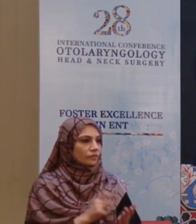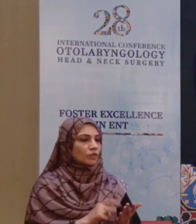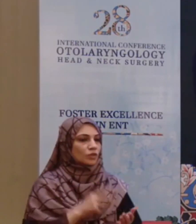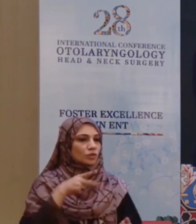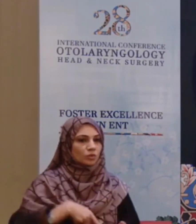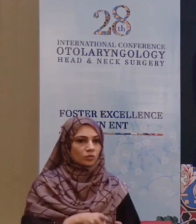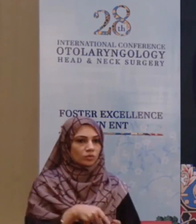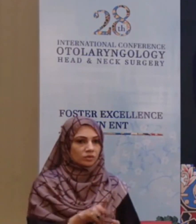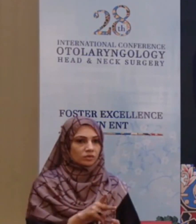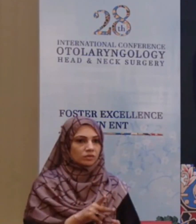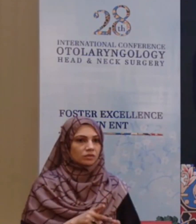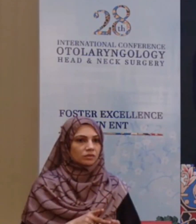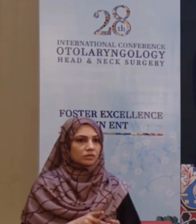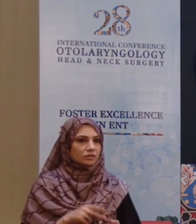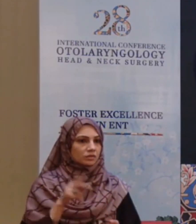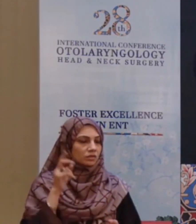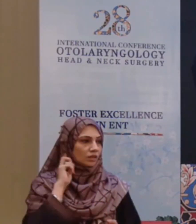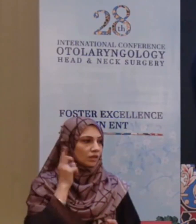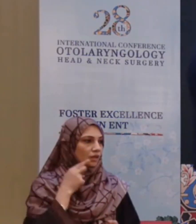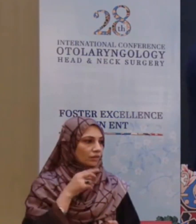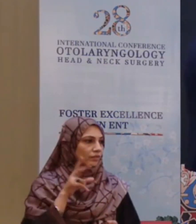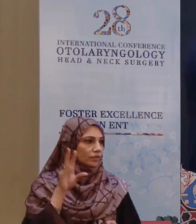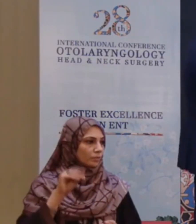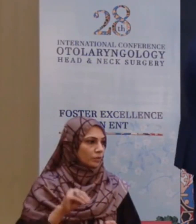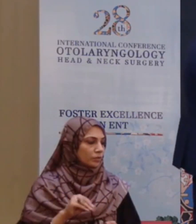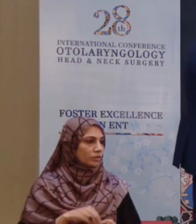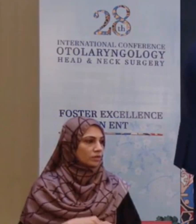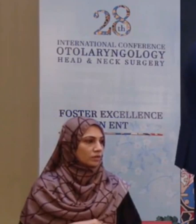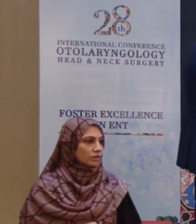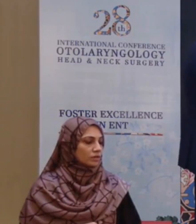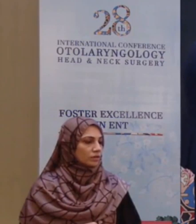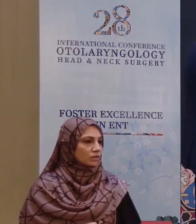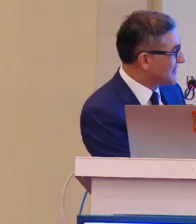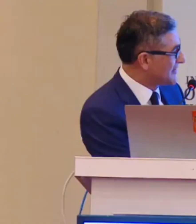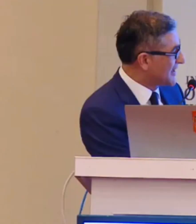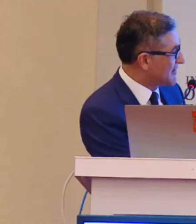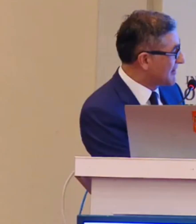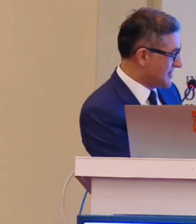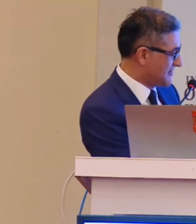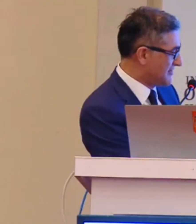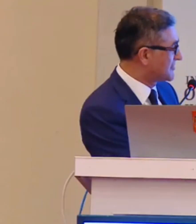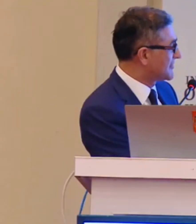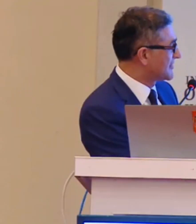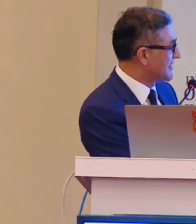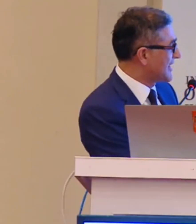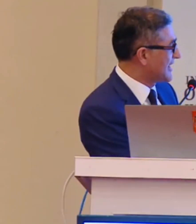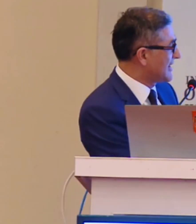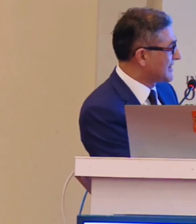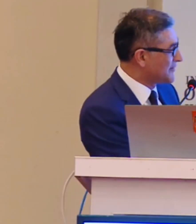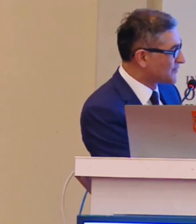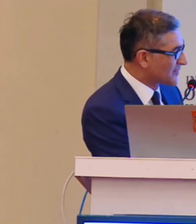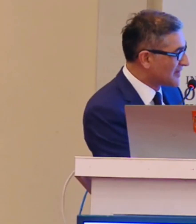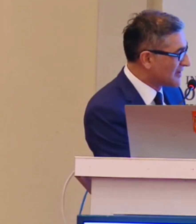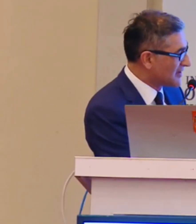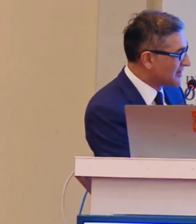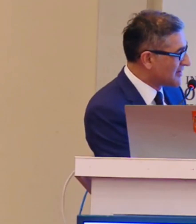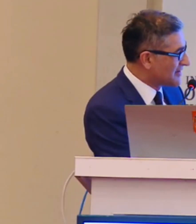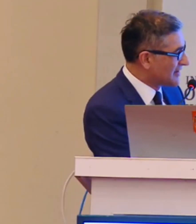educate the deaf and the mute. And I don't know whether you can see or not, but there is